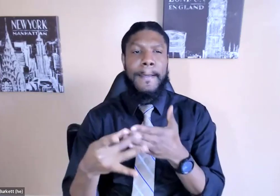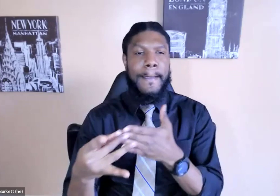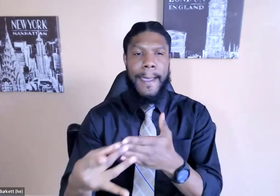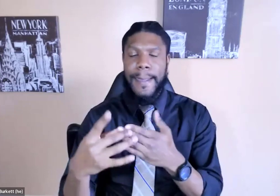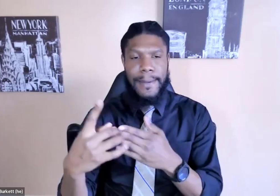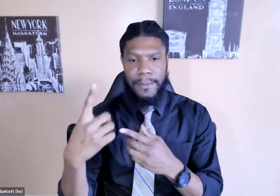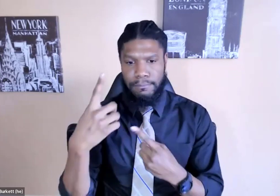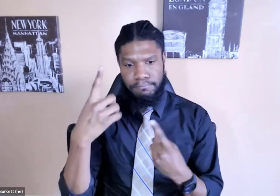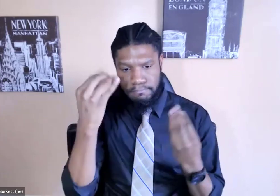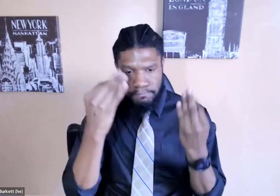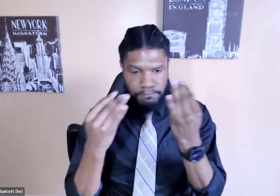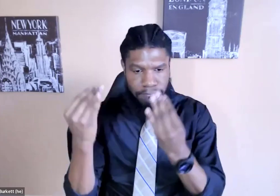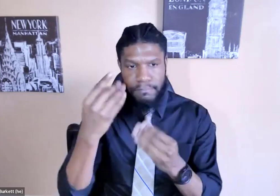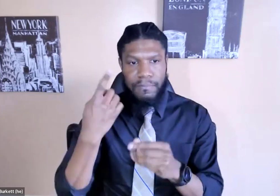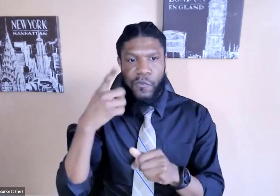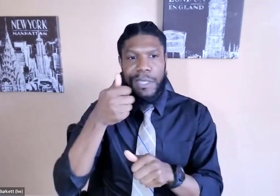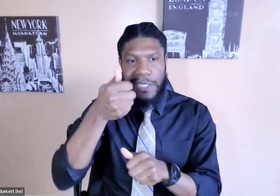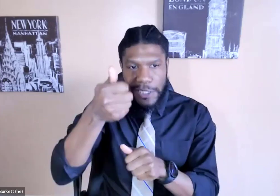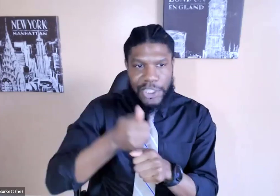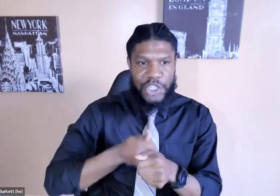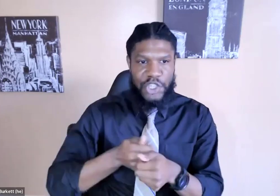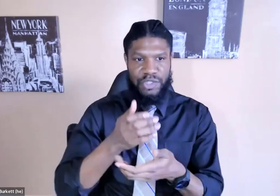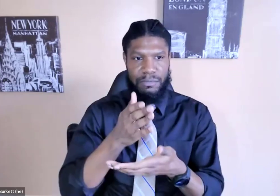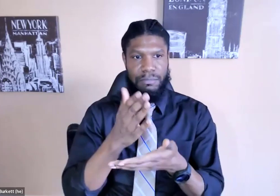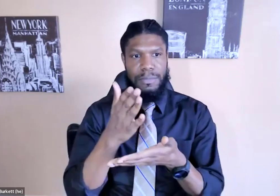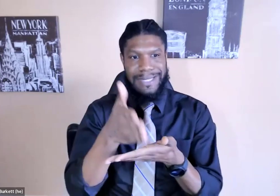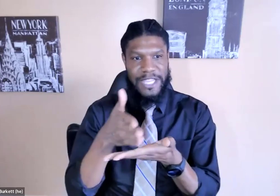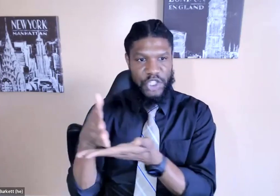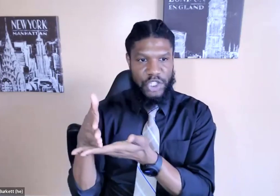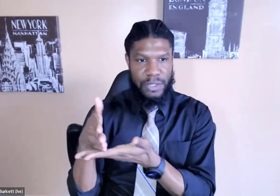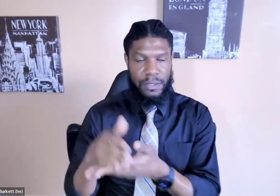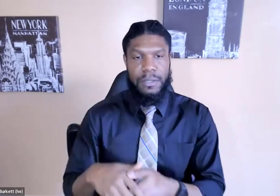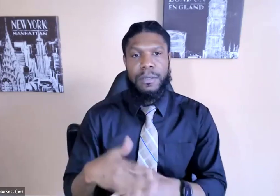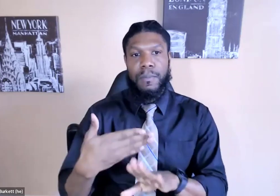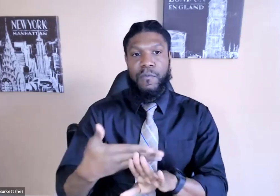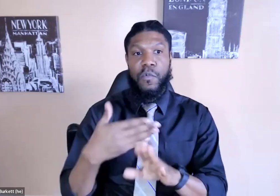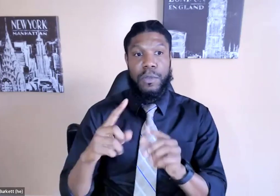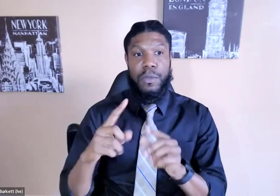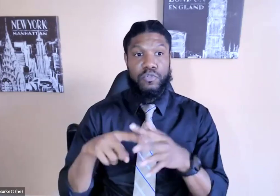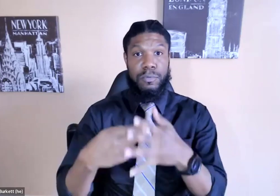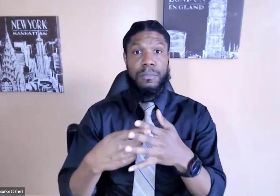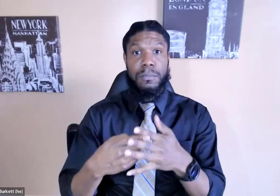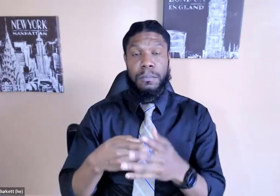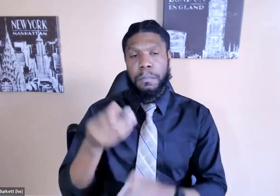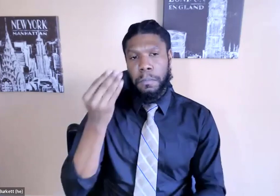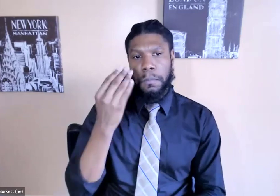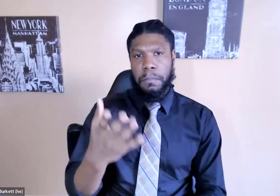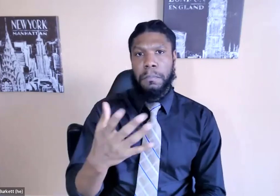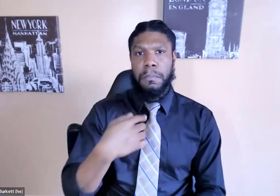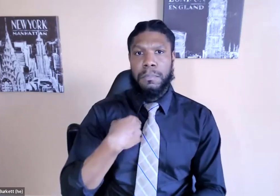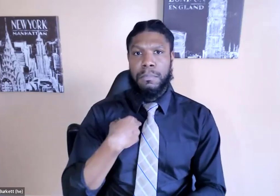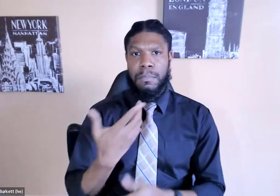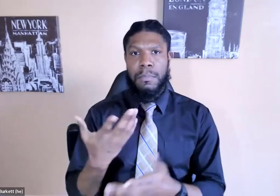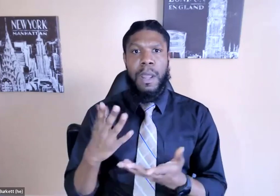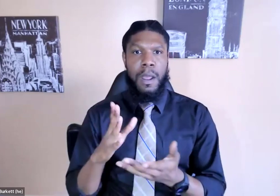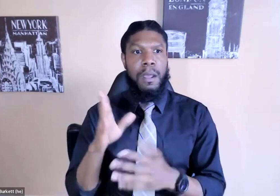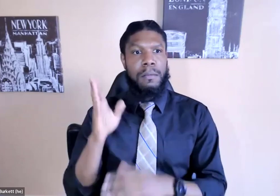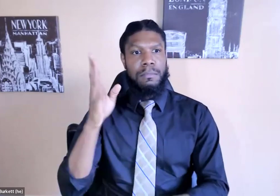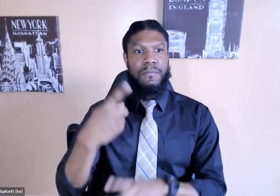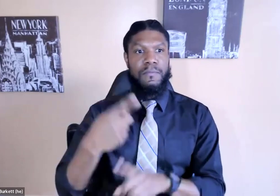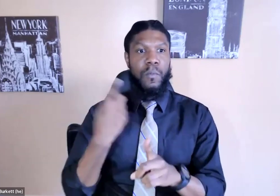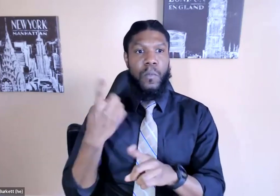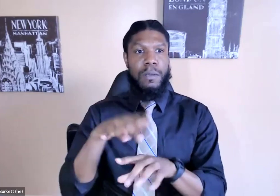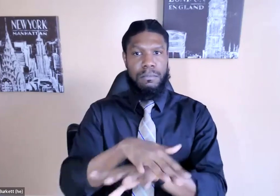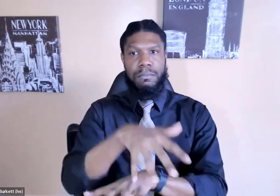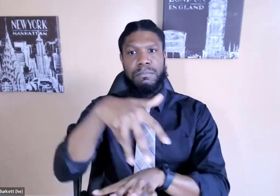section. Before we begin our discussion, I would like to acknowledge that I am presenting from the unjustly taken territory of the